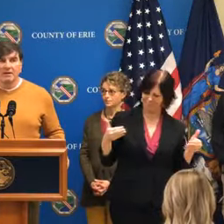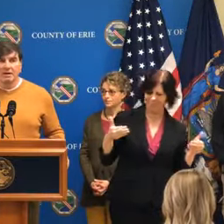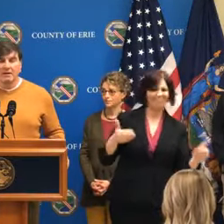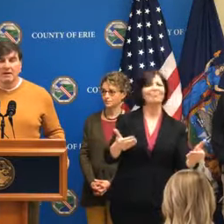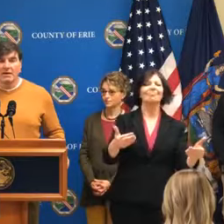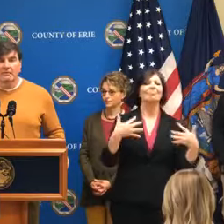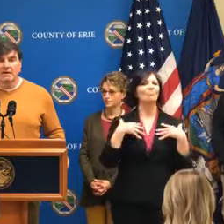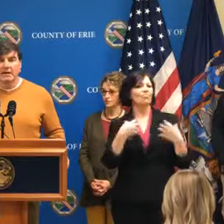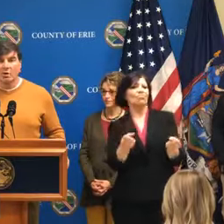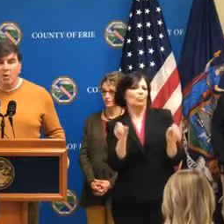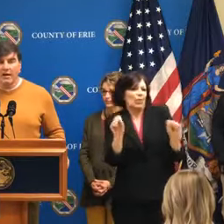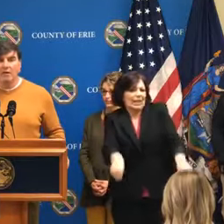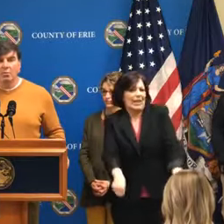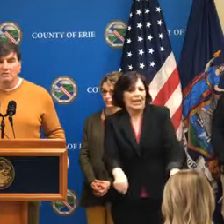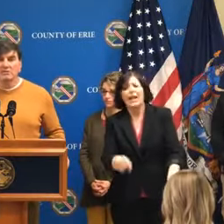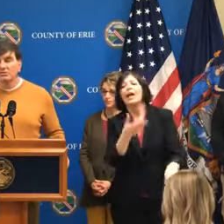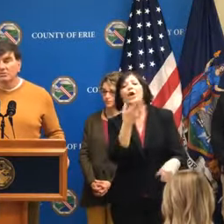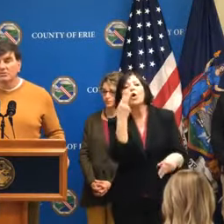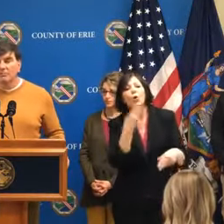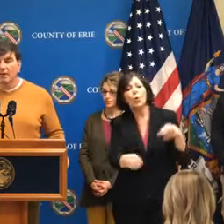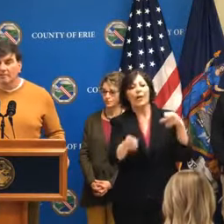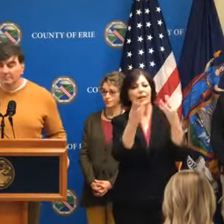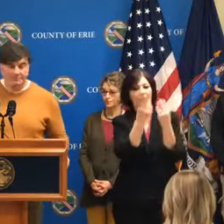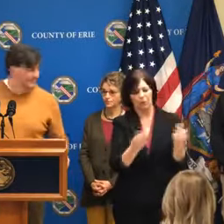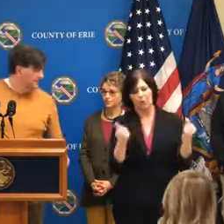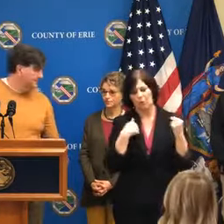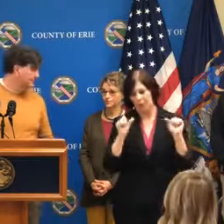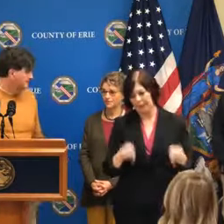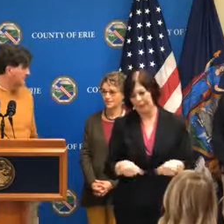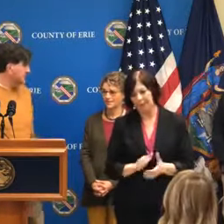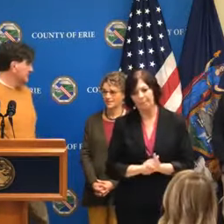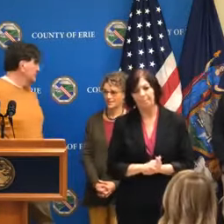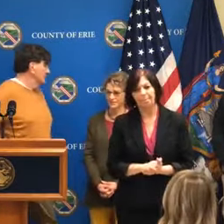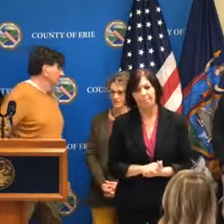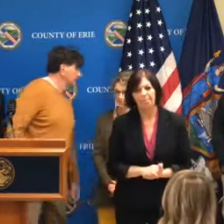have a quick resolution to the problem.